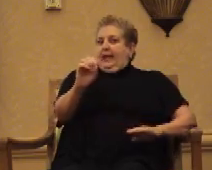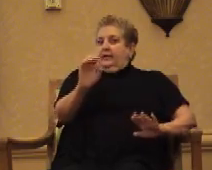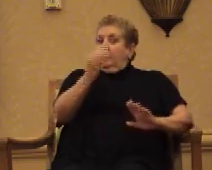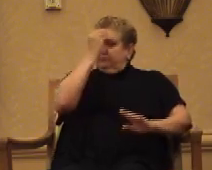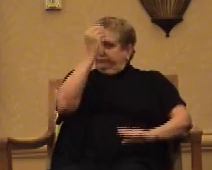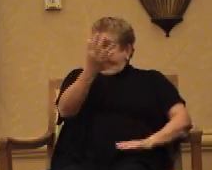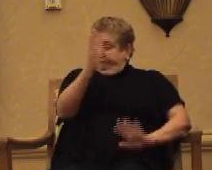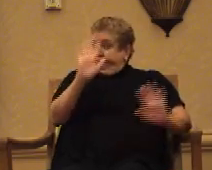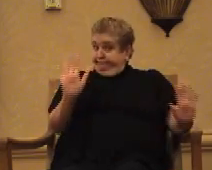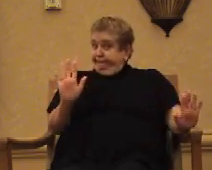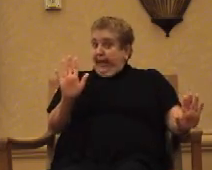of the way right now.